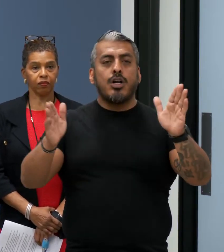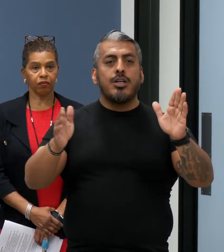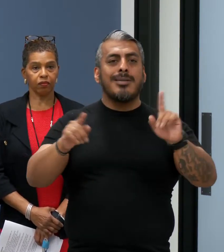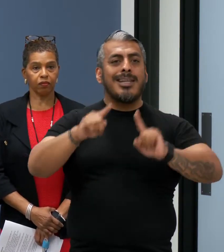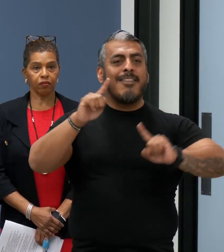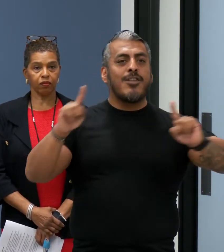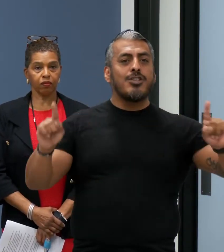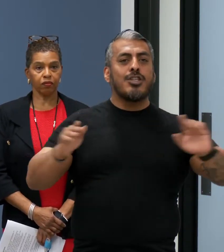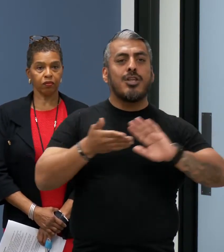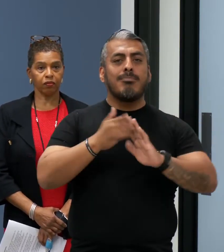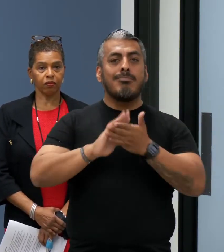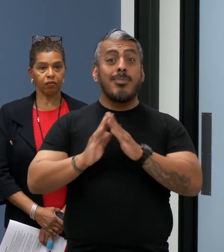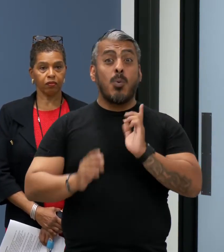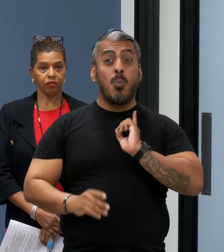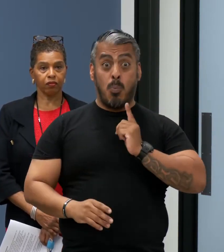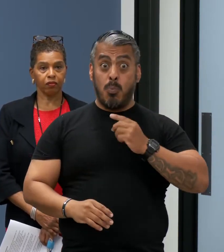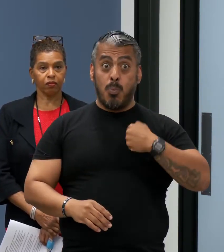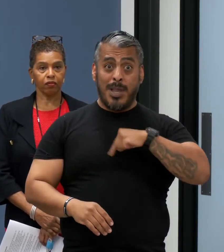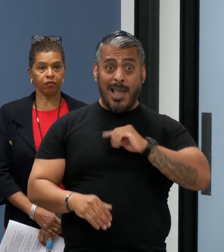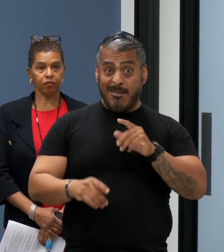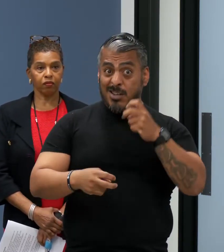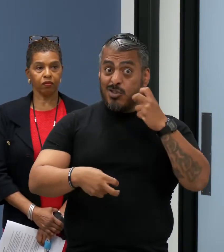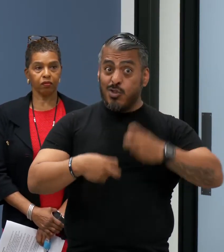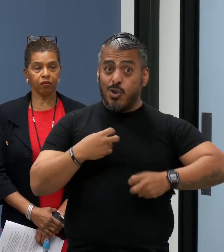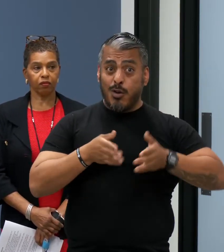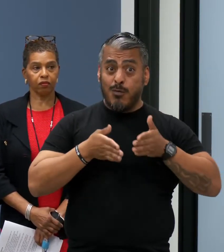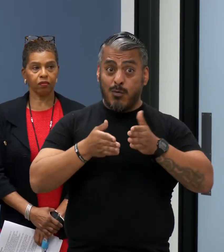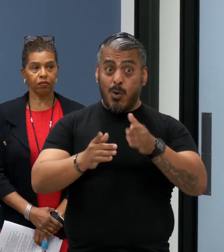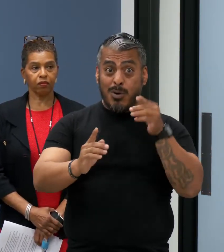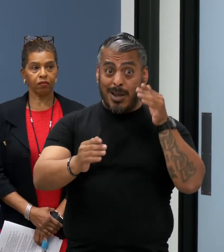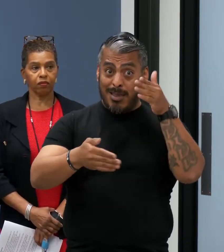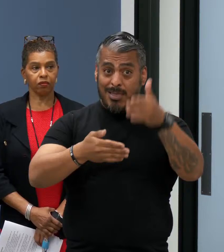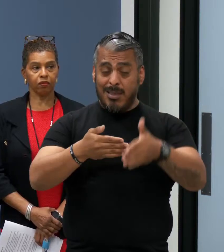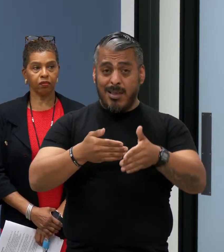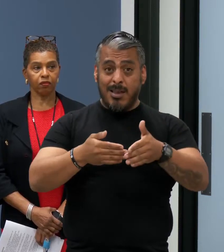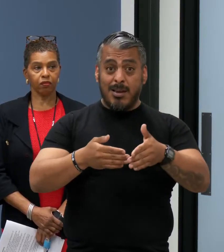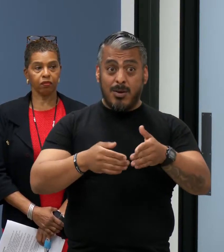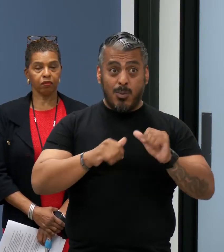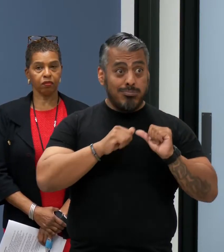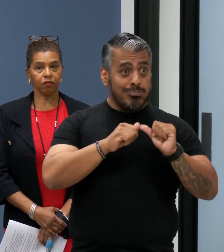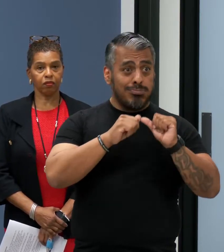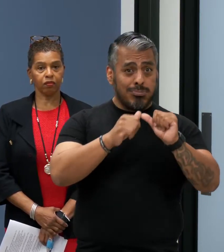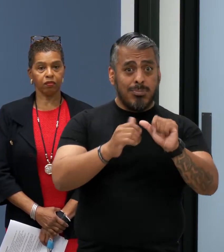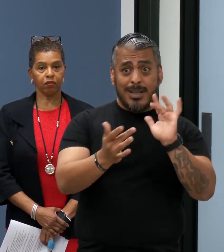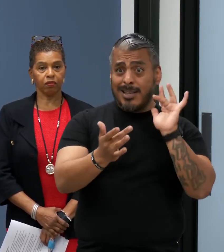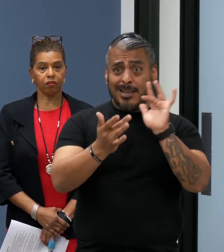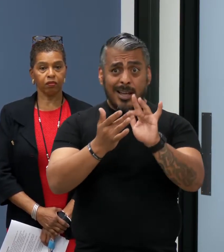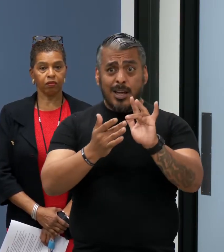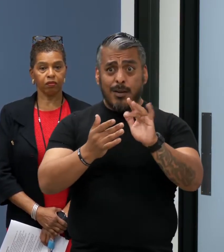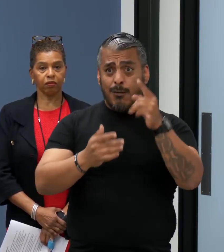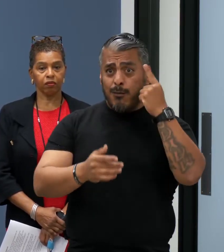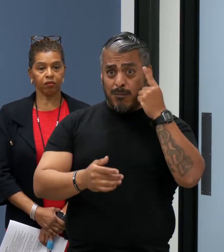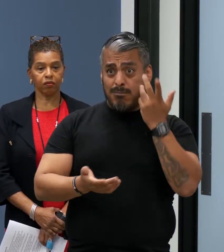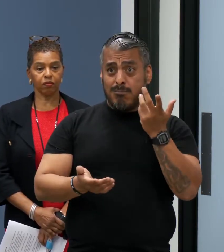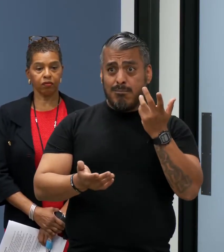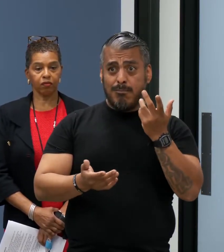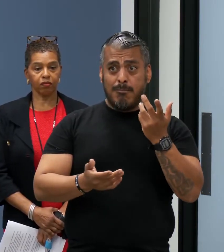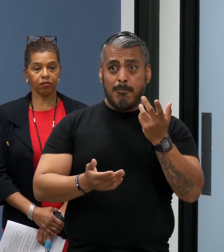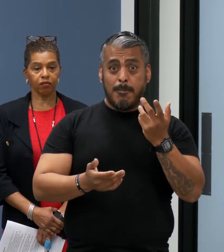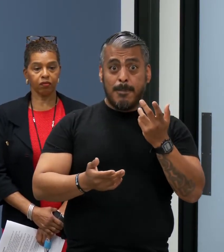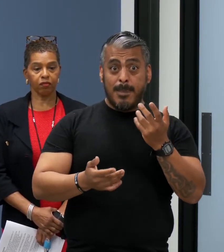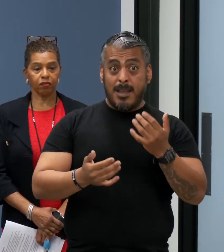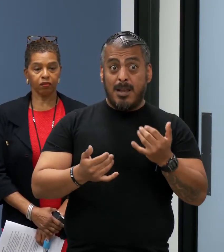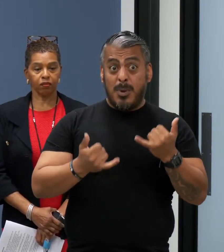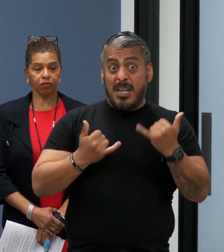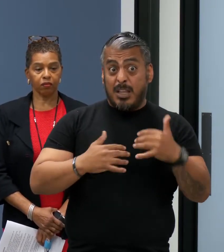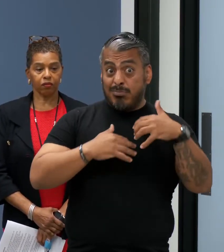community. We have a tough road ahead. We have to continue building housing. We have to continue investing in outreach. We have to continue doubling